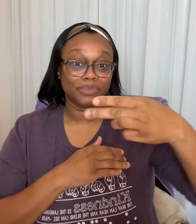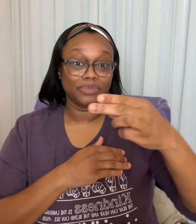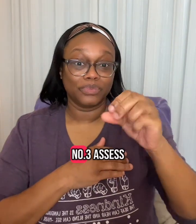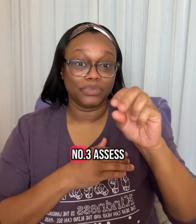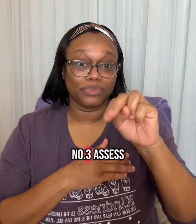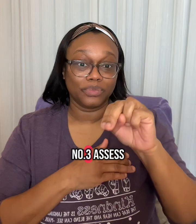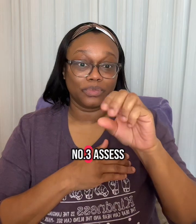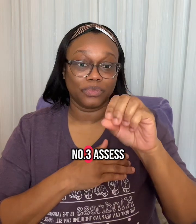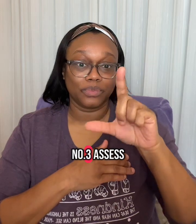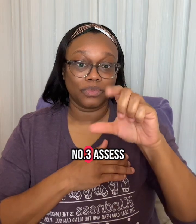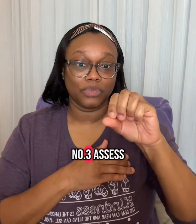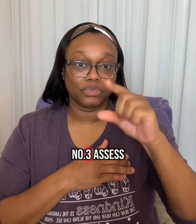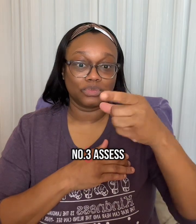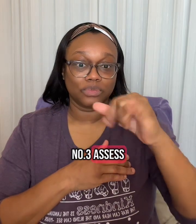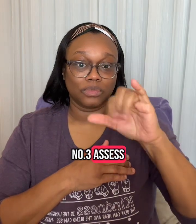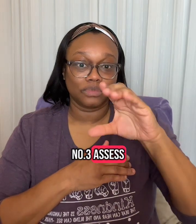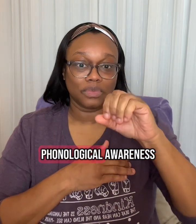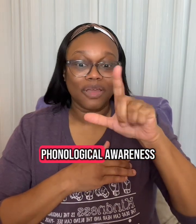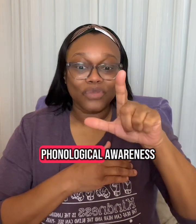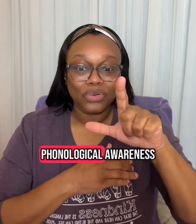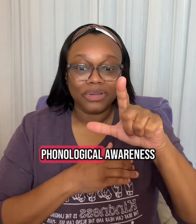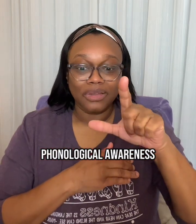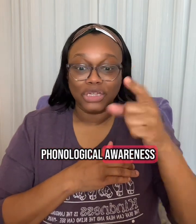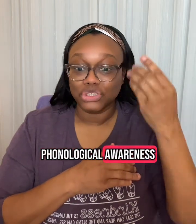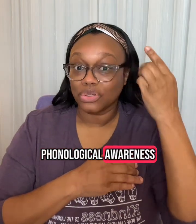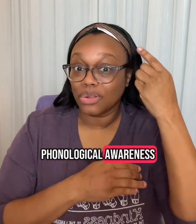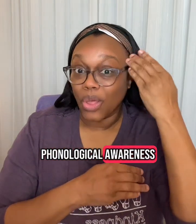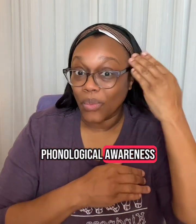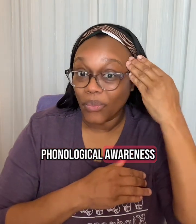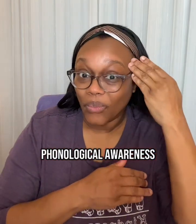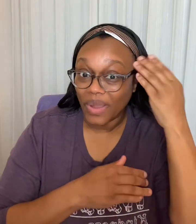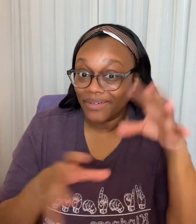Number 3, assess phonological awareness.